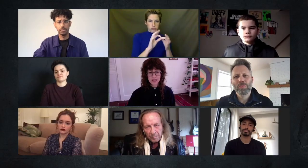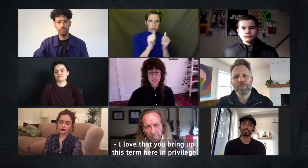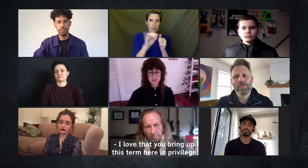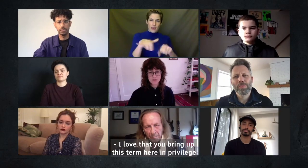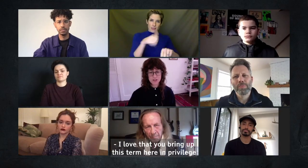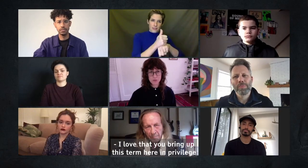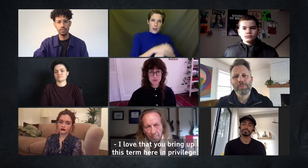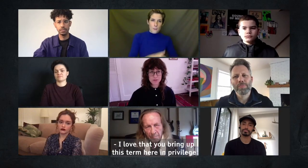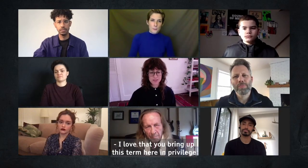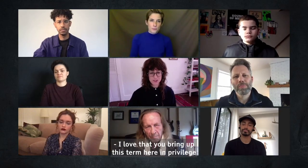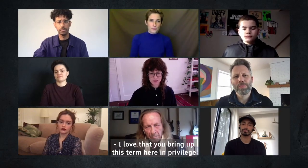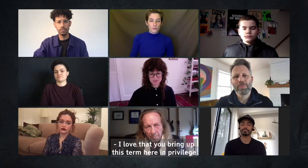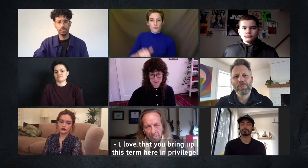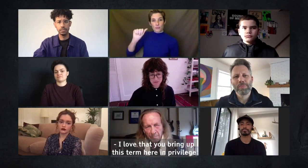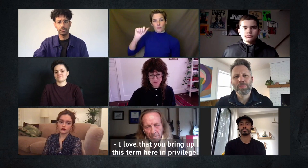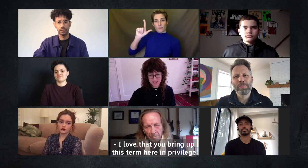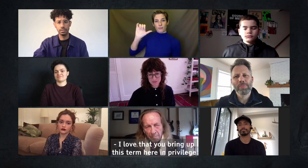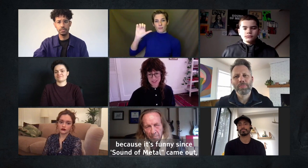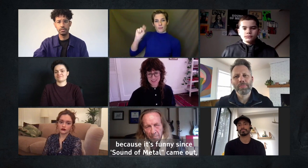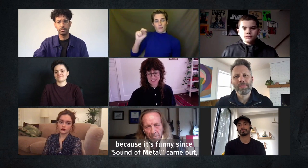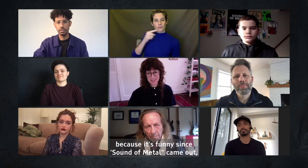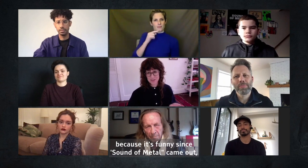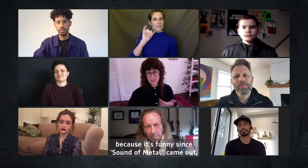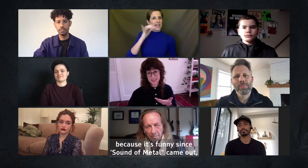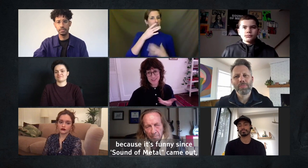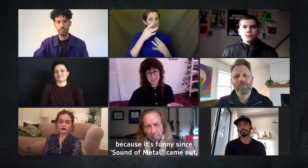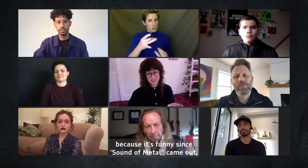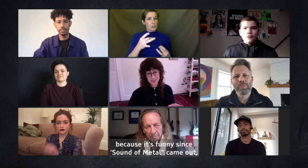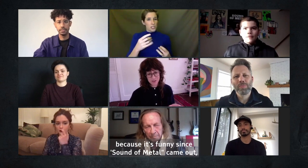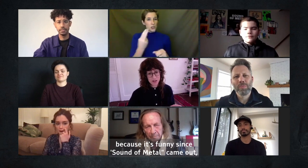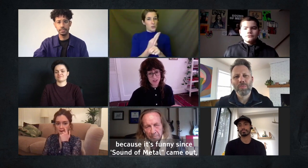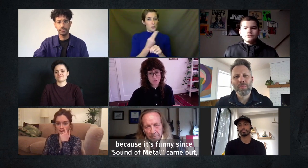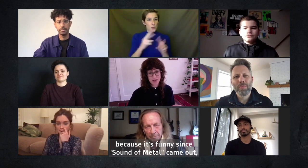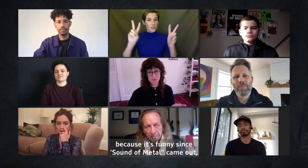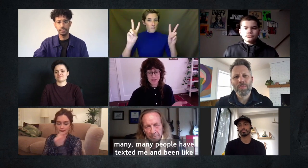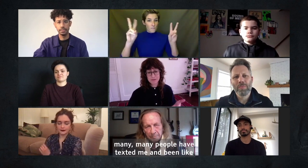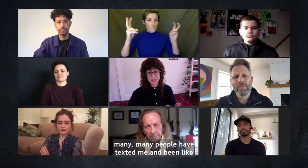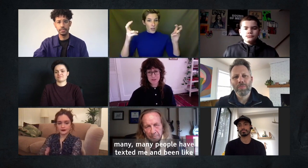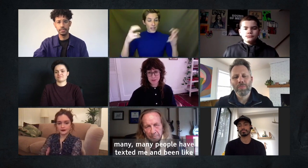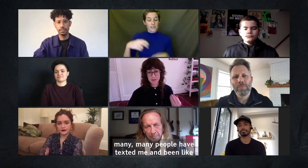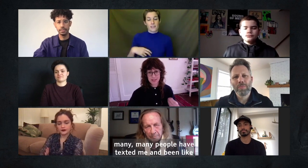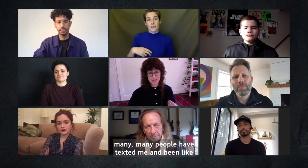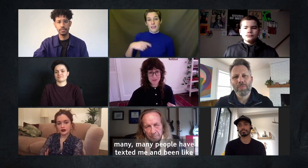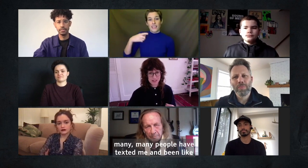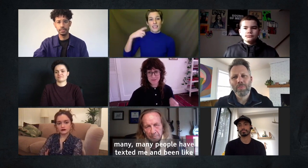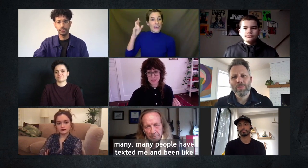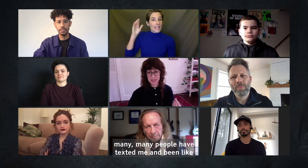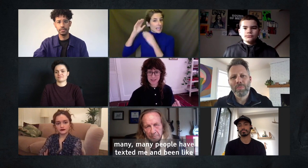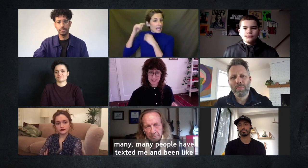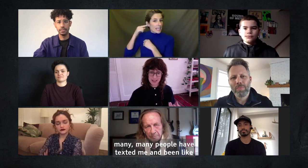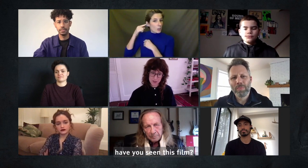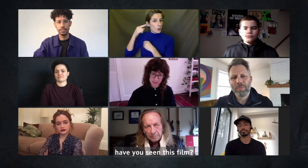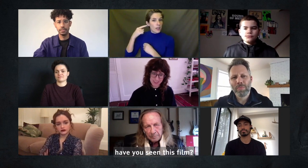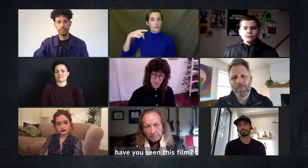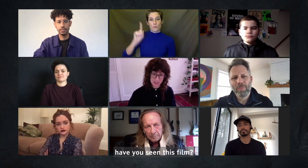Hmm. I mean, I love that you bring up this term hearing privilege, because it's funny, since Sound of Metal came out, many, many people have texted me and been